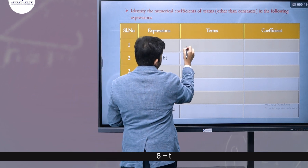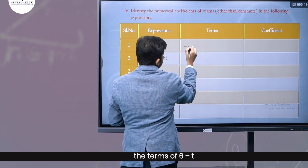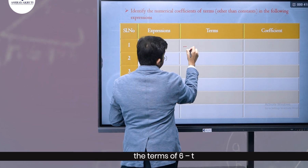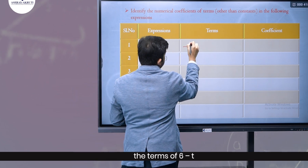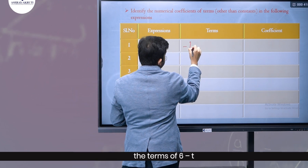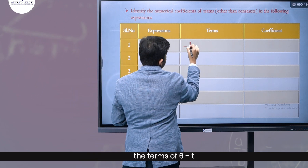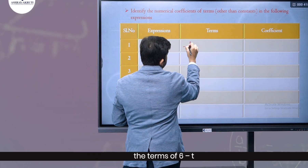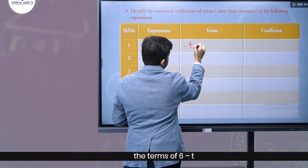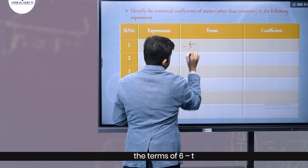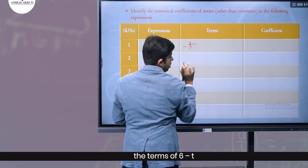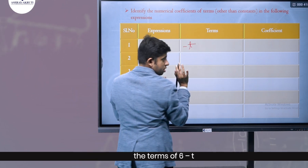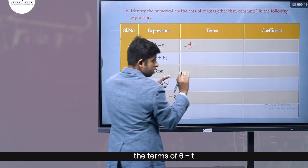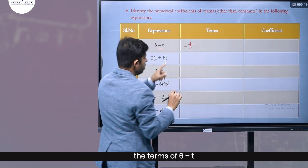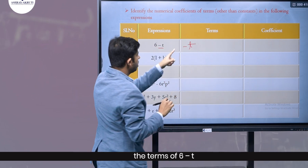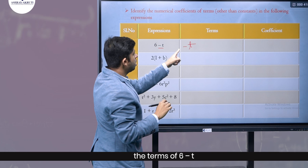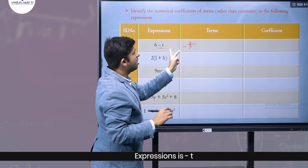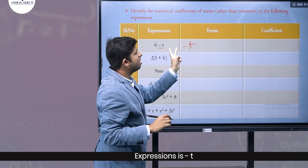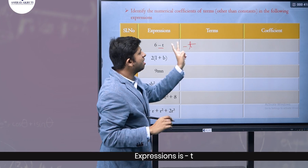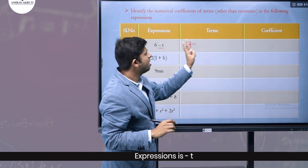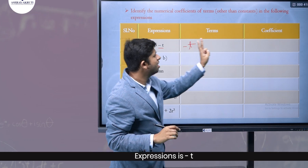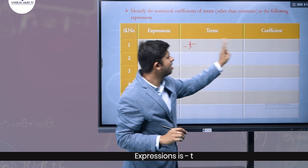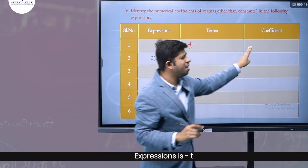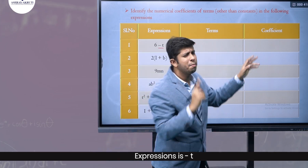The terms for 6 minus t expression is minus t,